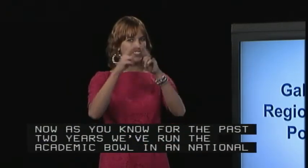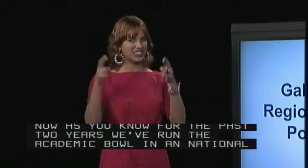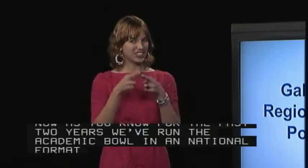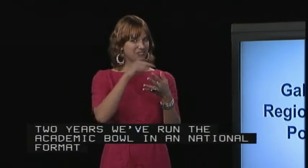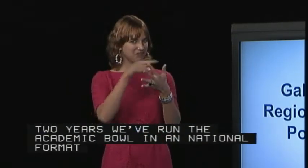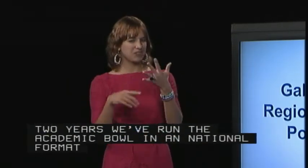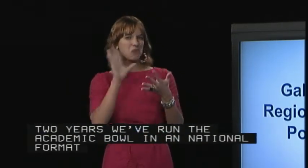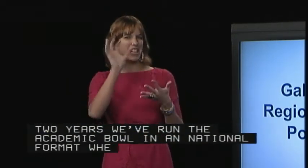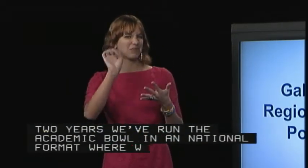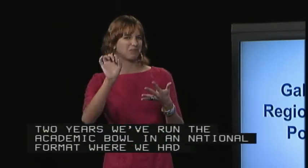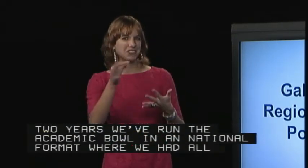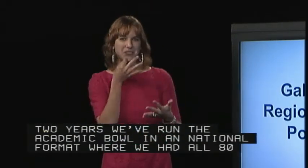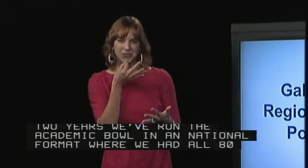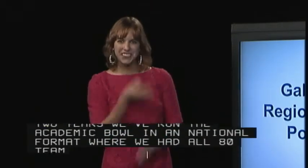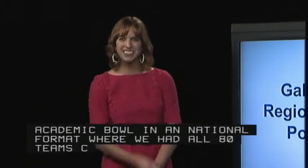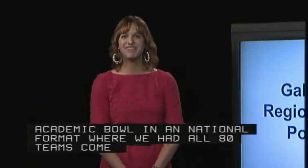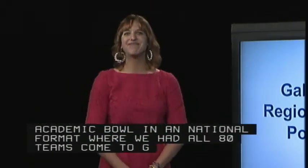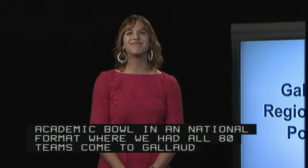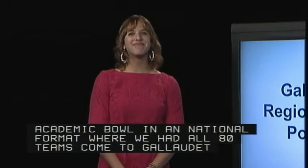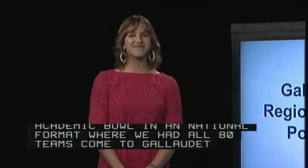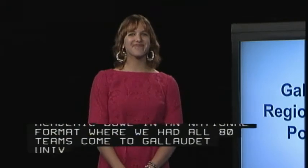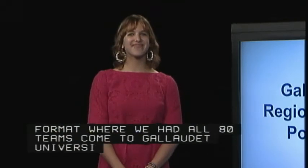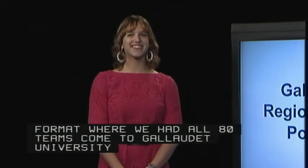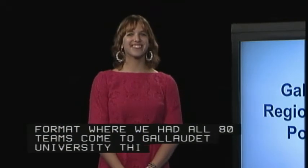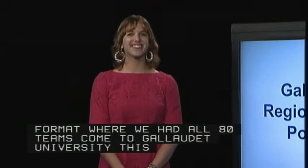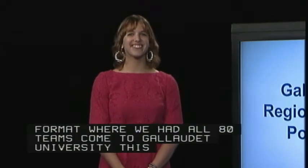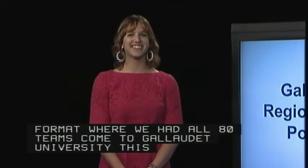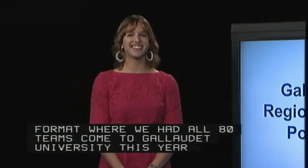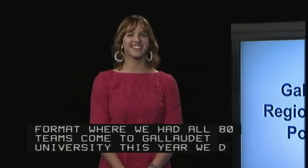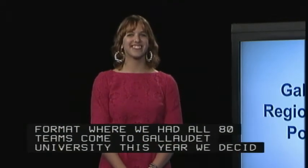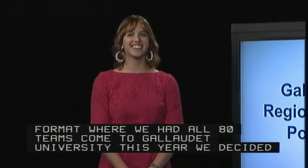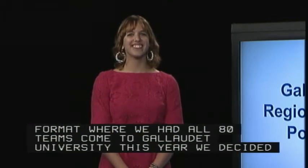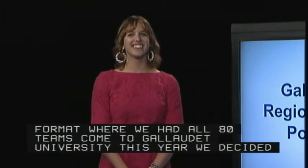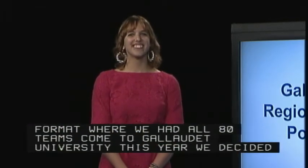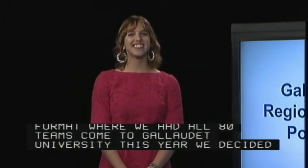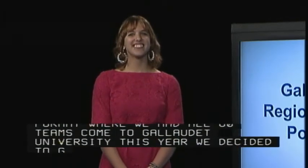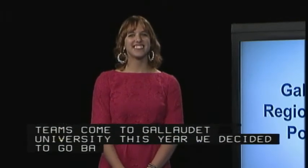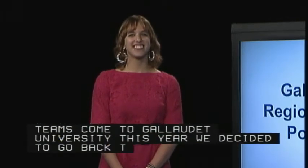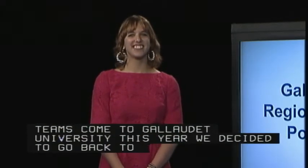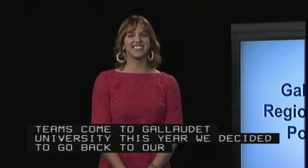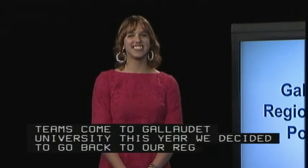to go back to our regional format, and we will have 5 regional competitions, which I will introduce to you shortly.